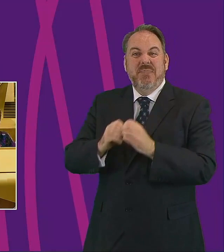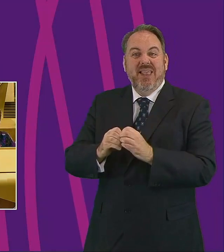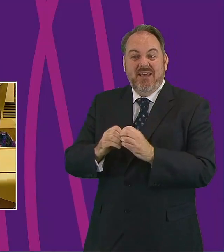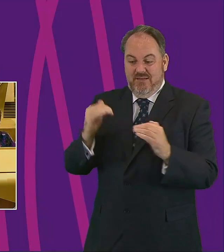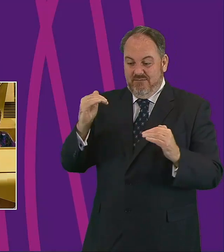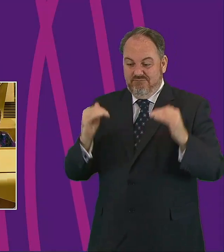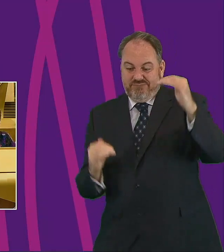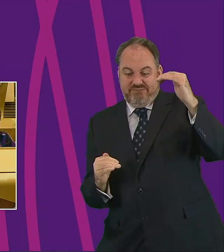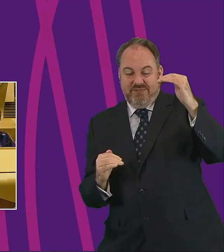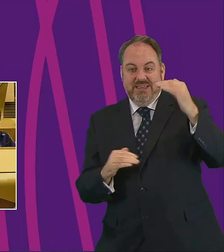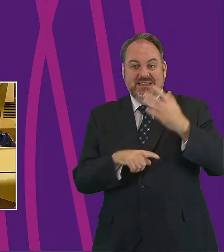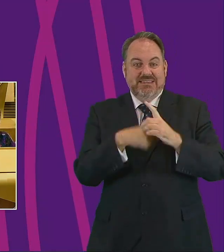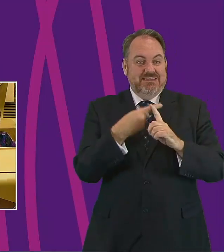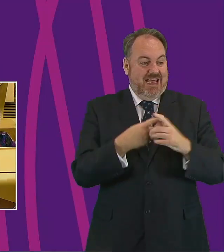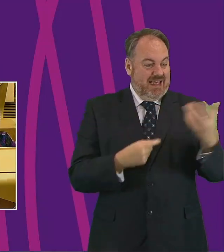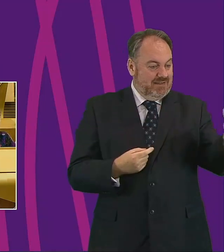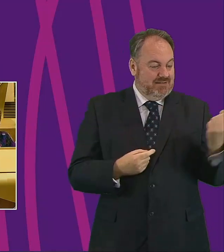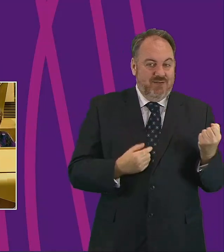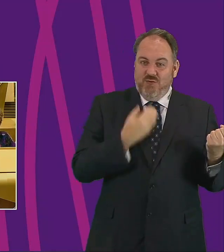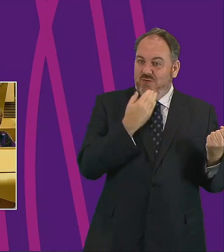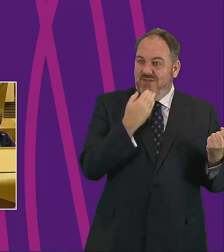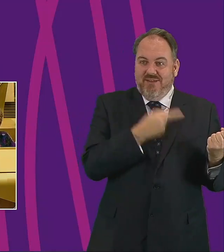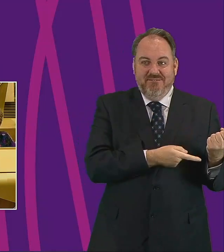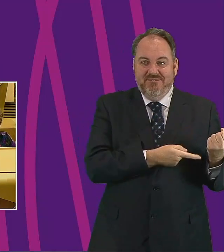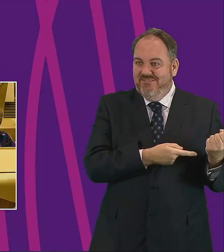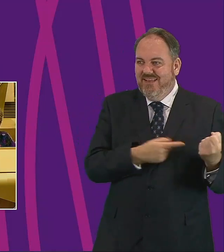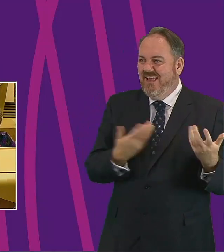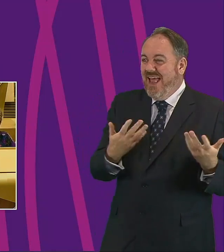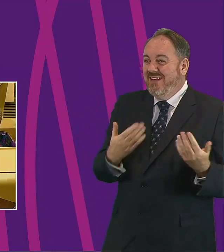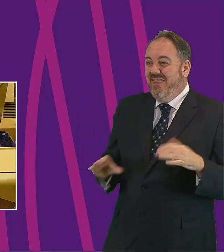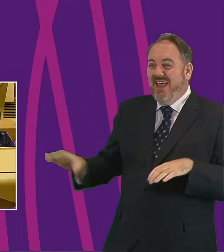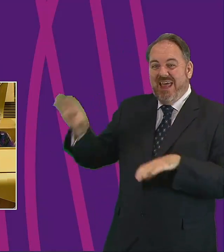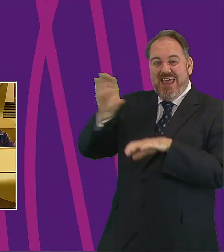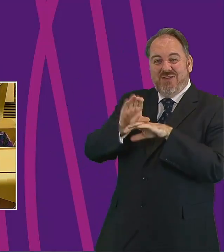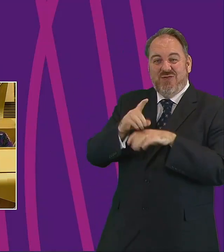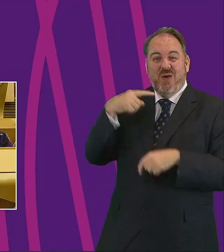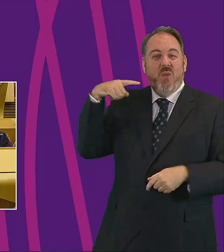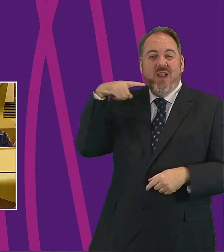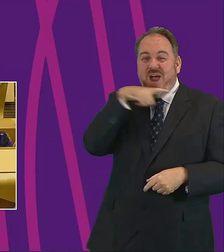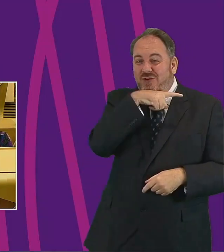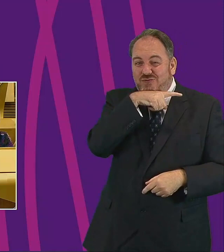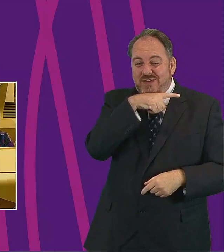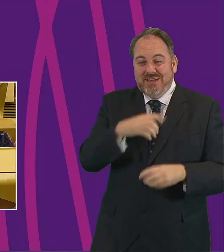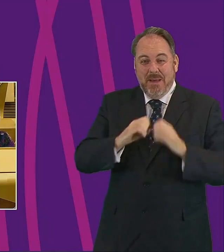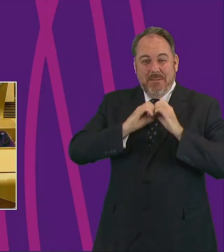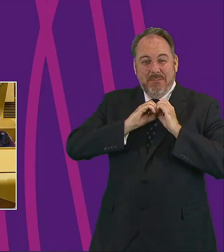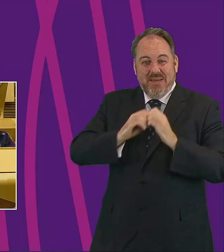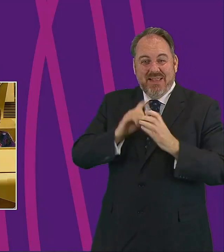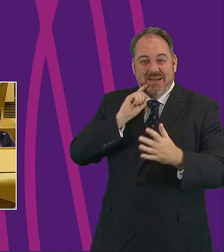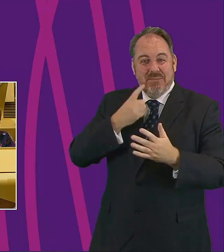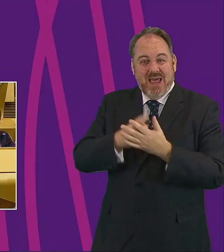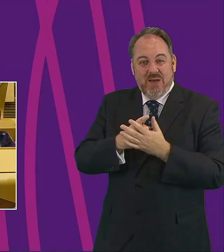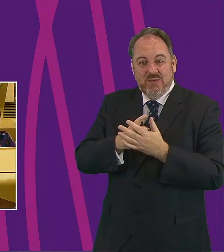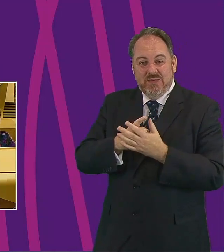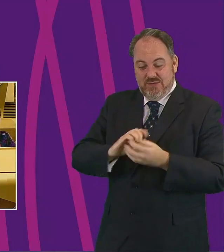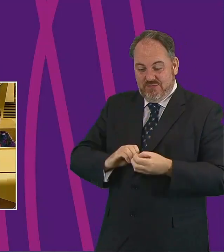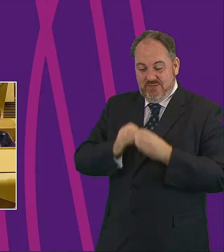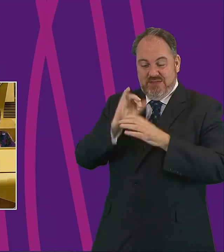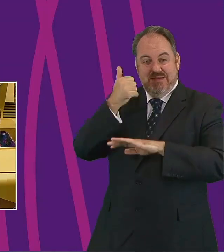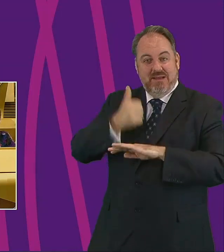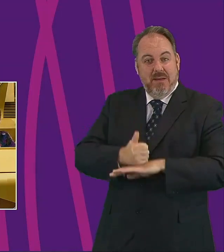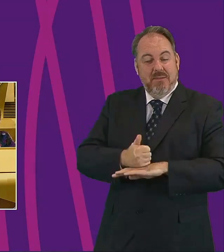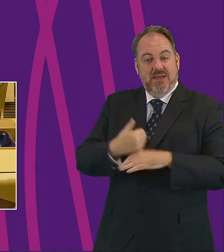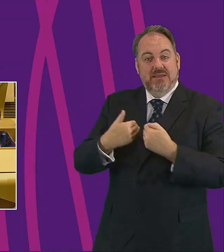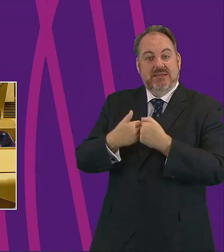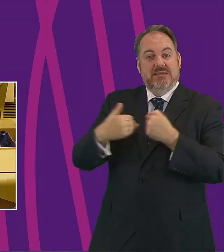find the £100 billion it will take to set up the separate Scottish currency that she